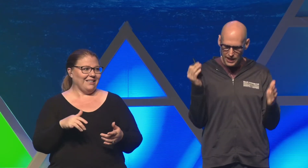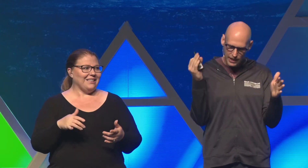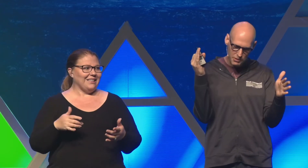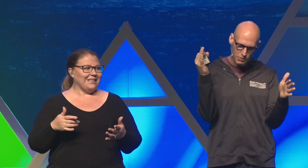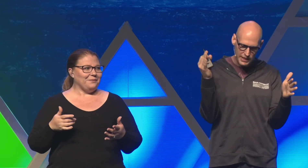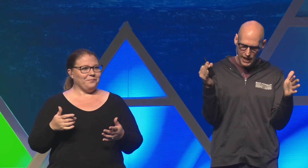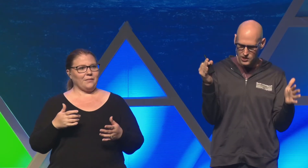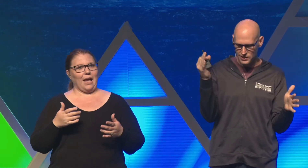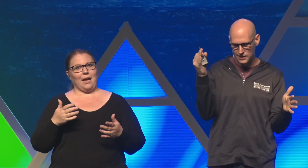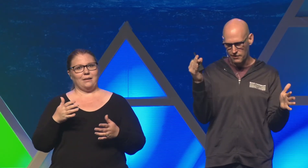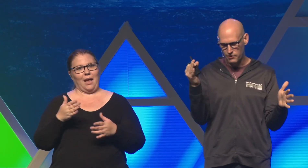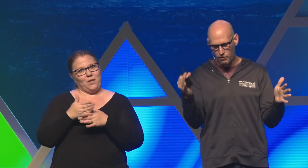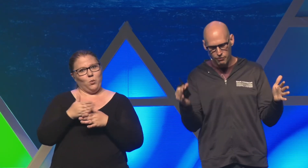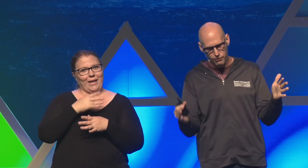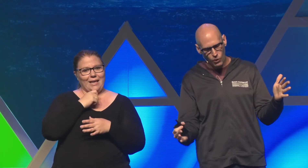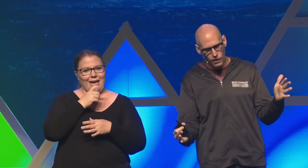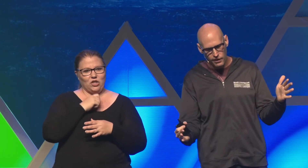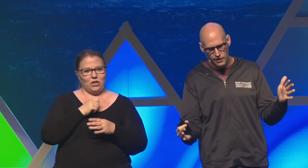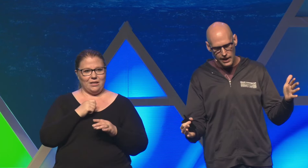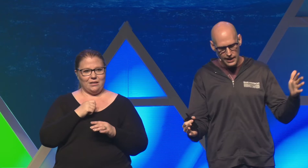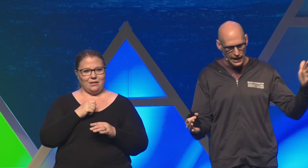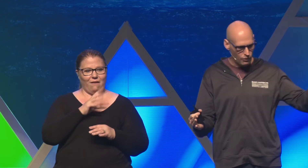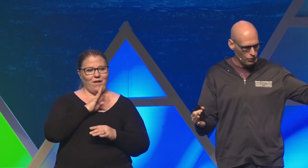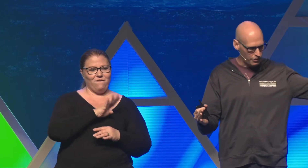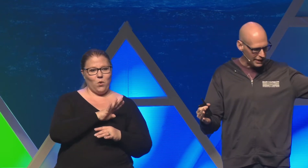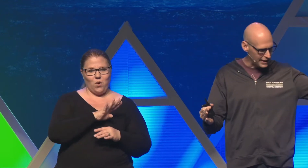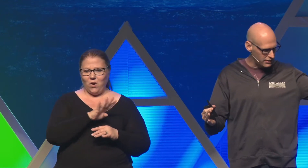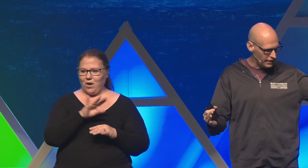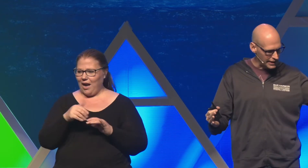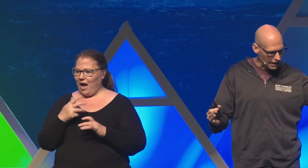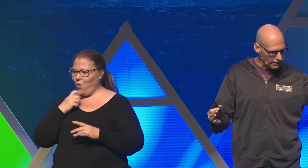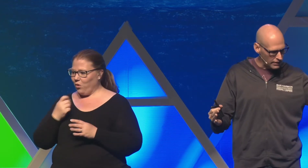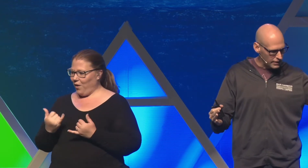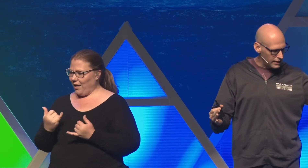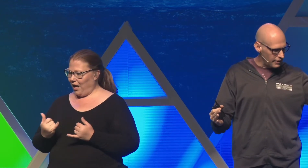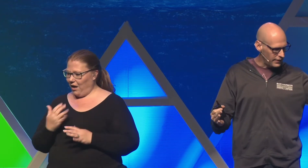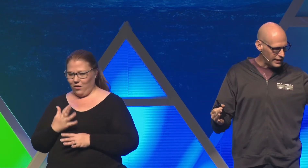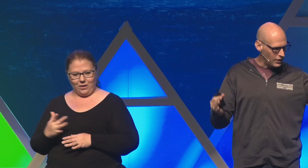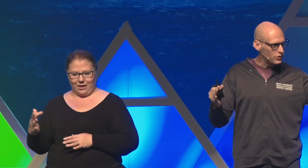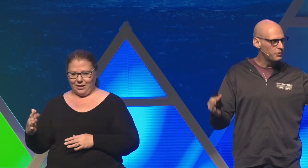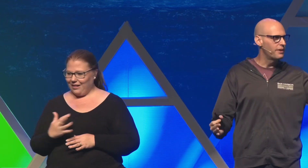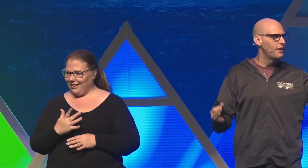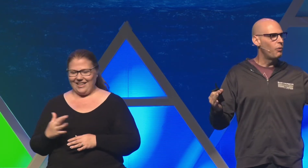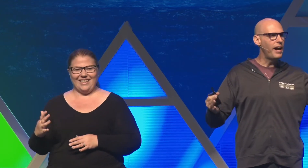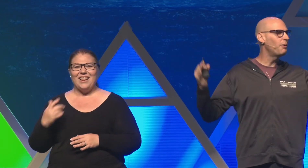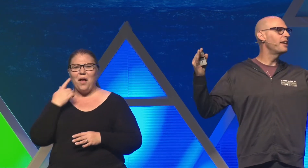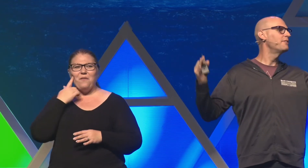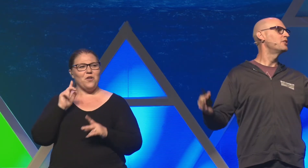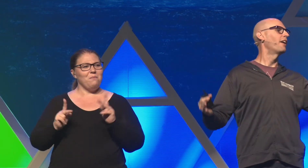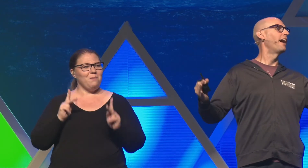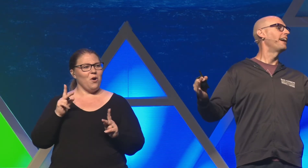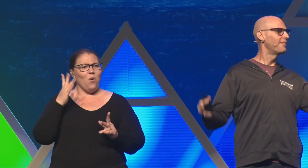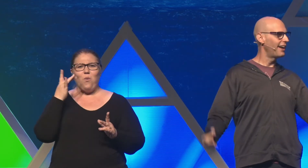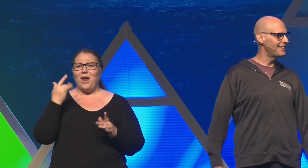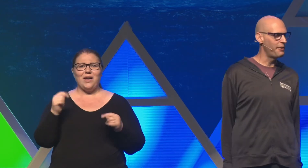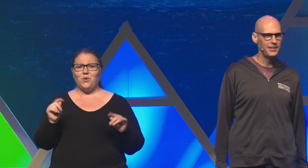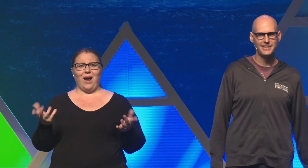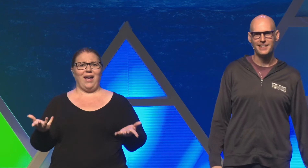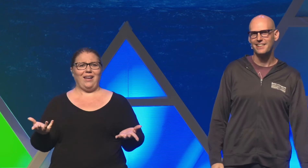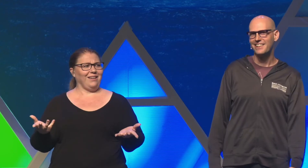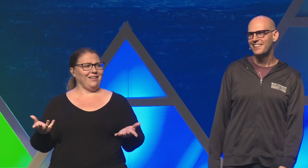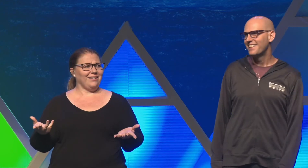would say like between the ages of 4 and how old are my kids right now? I feel like those were, why do I even try, right?